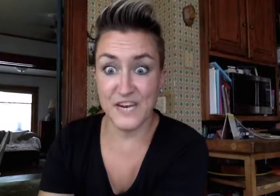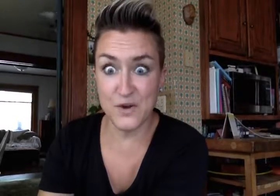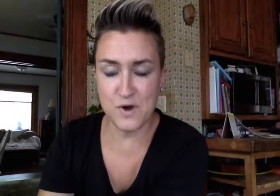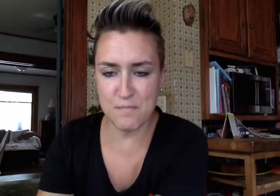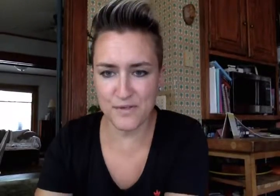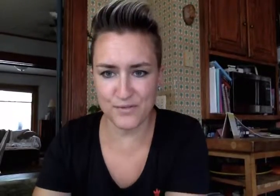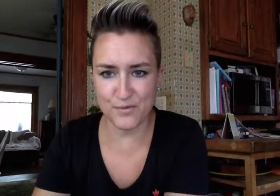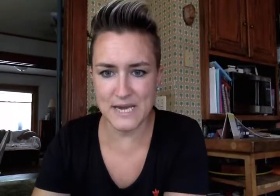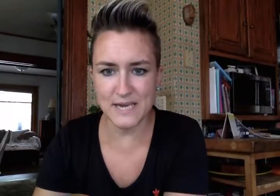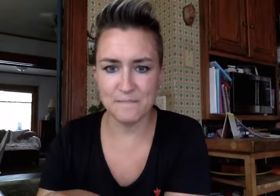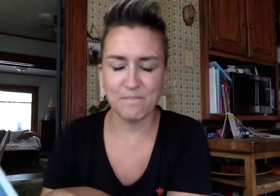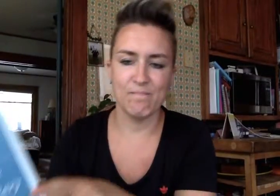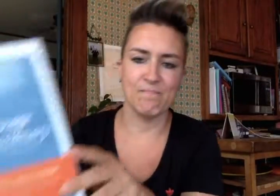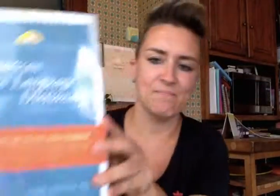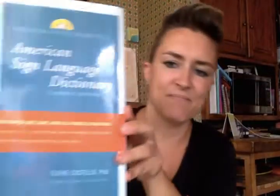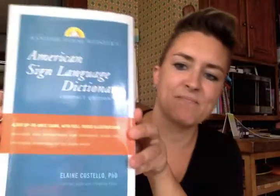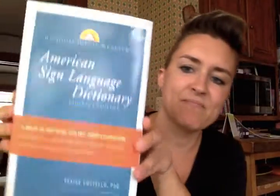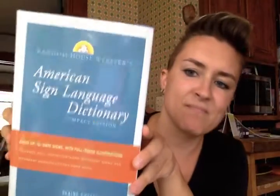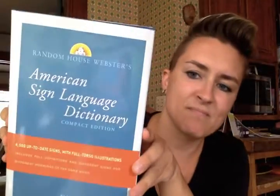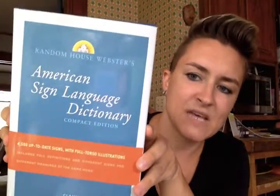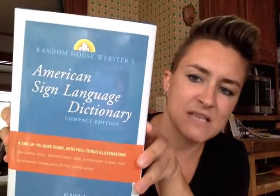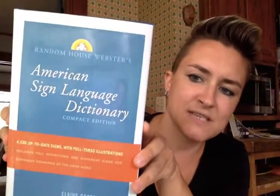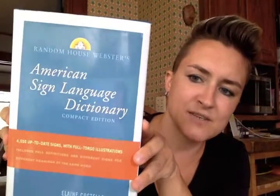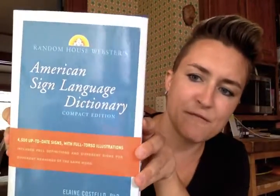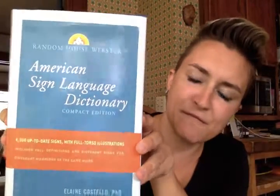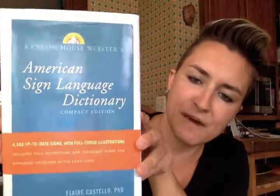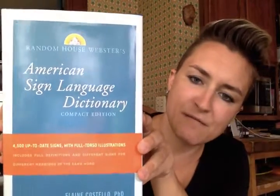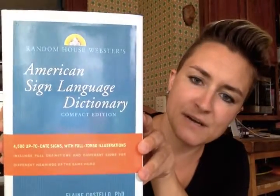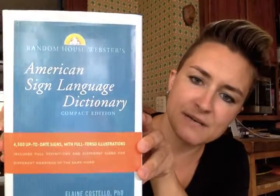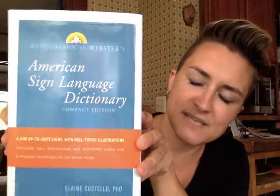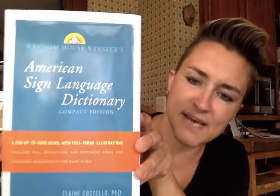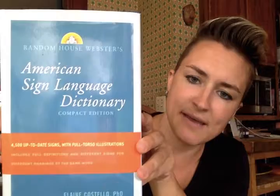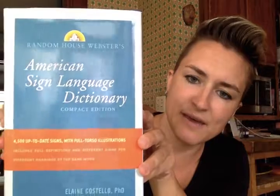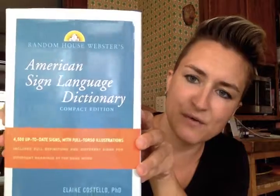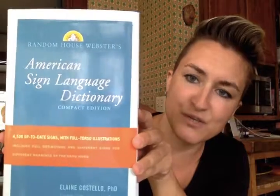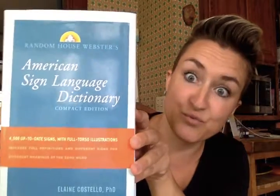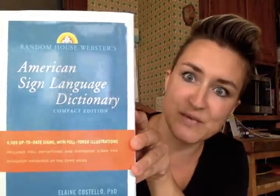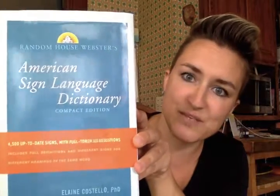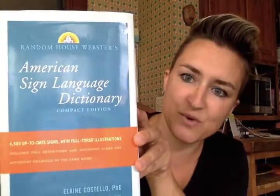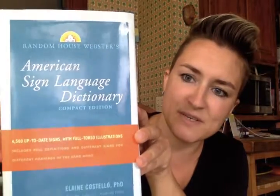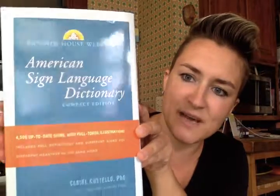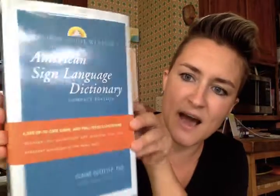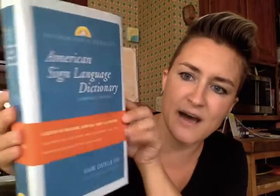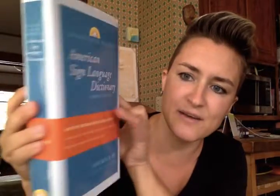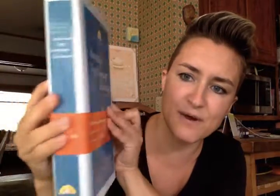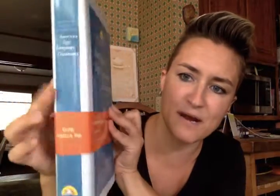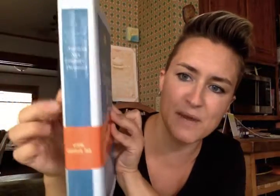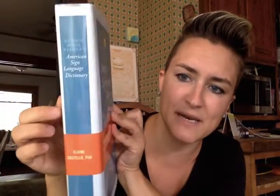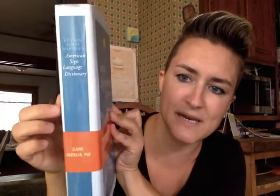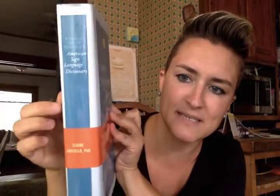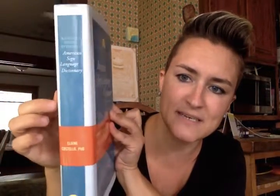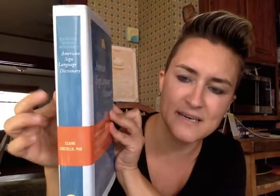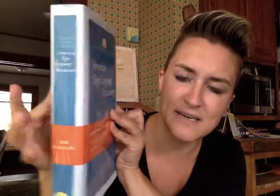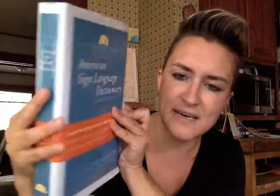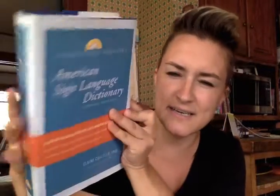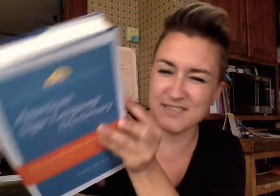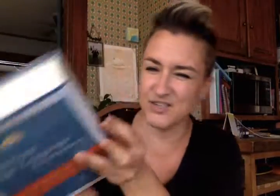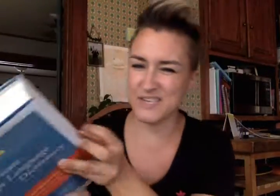Video number 3. This is our favorite sign language resource. I highly recommend it. It is just a